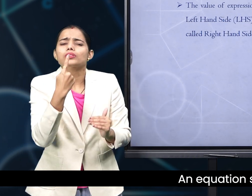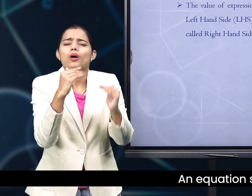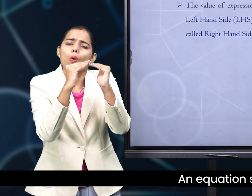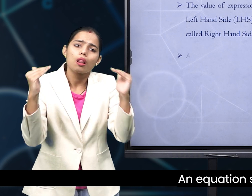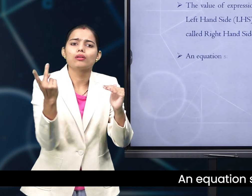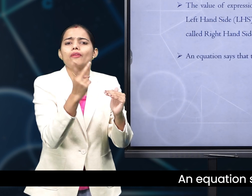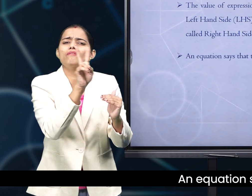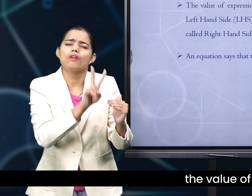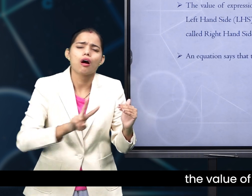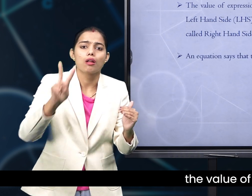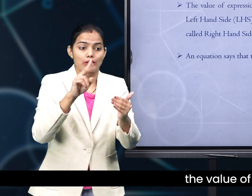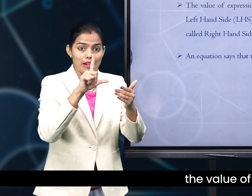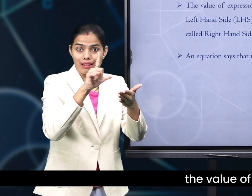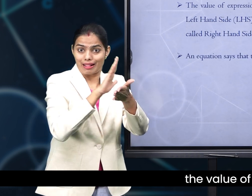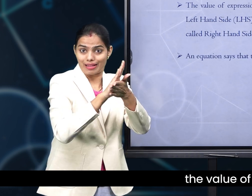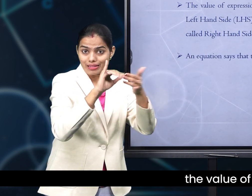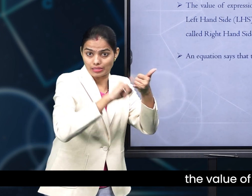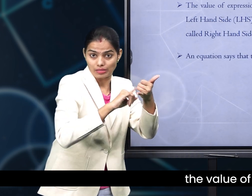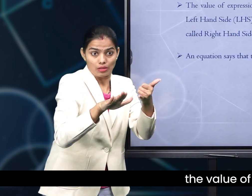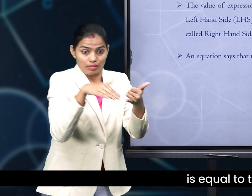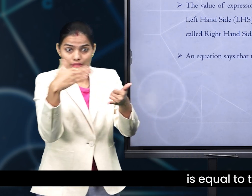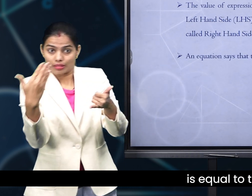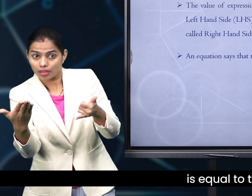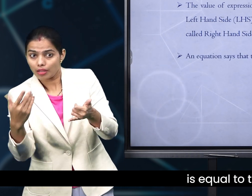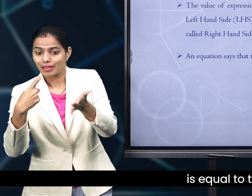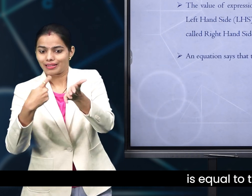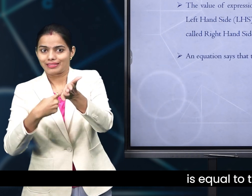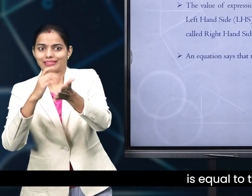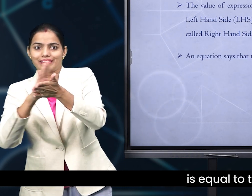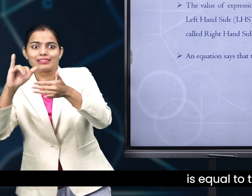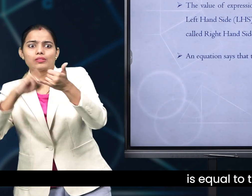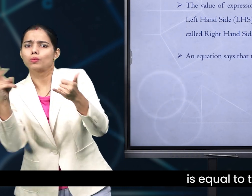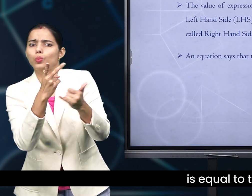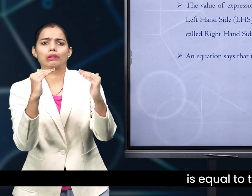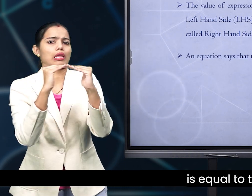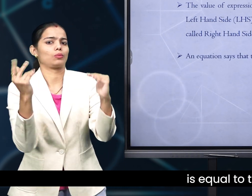equation says that the value of the LHS is equal to the RHS.